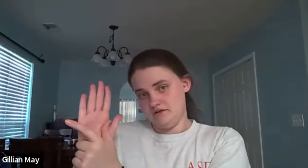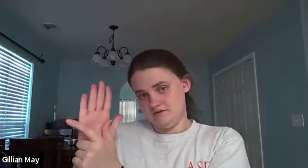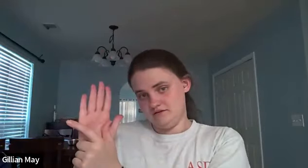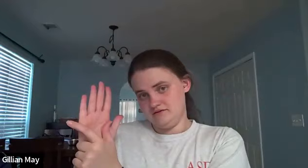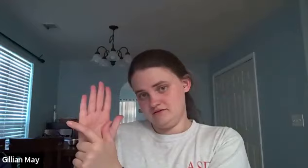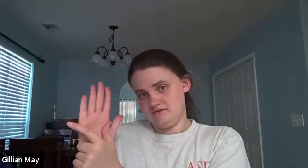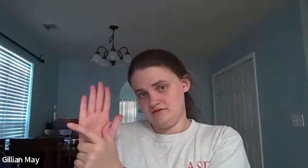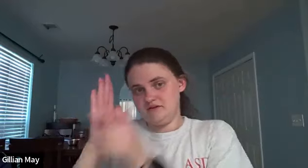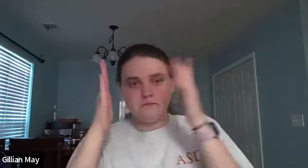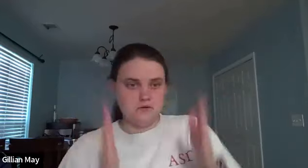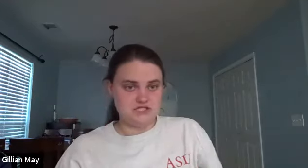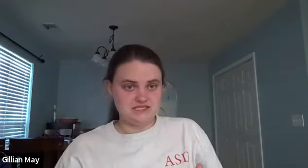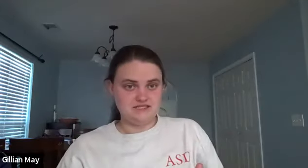law person,